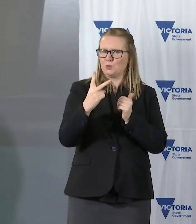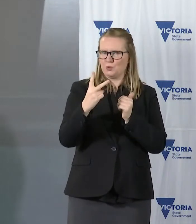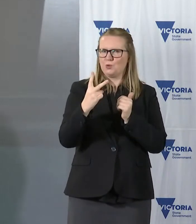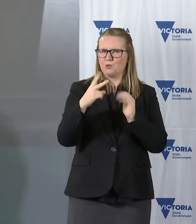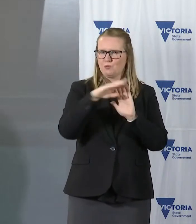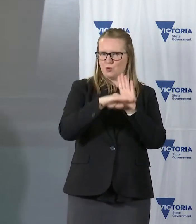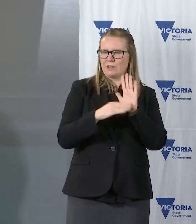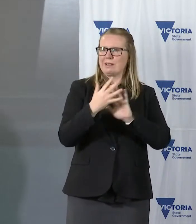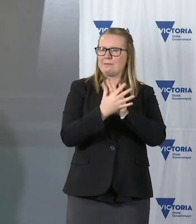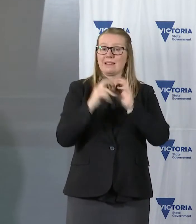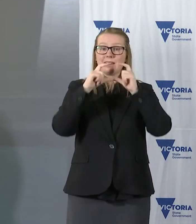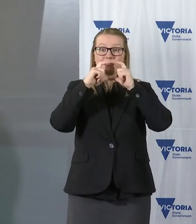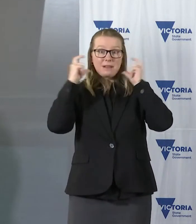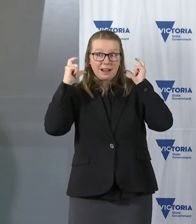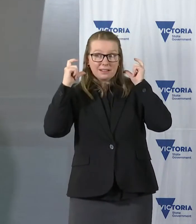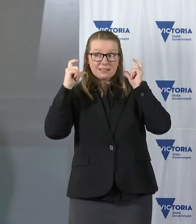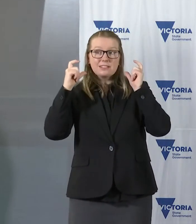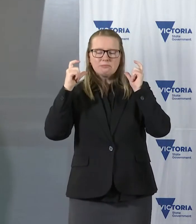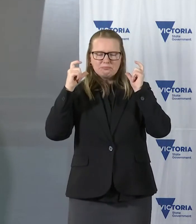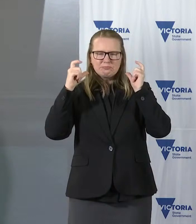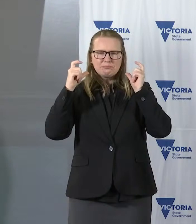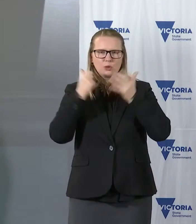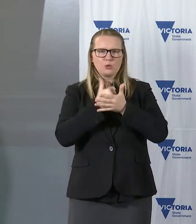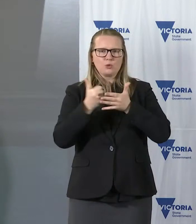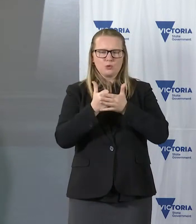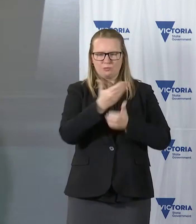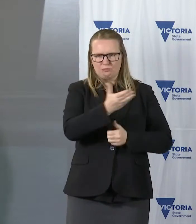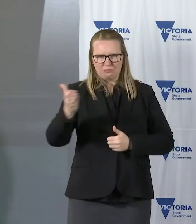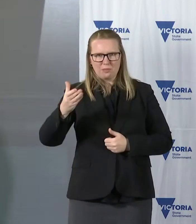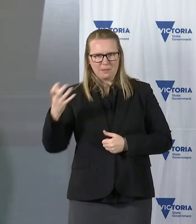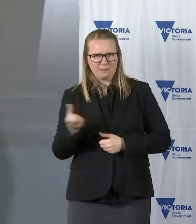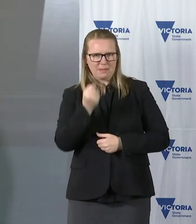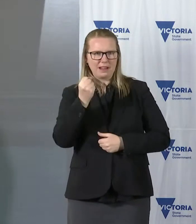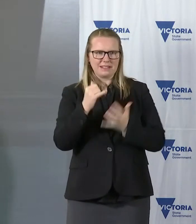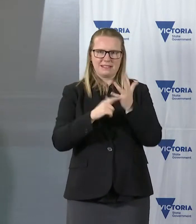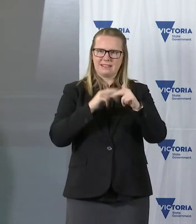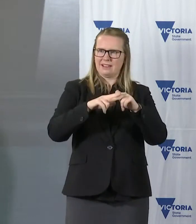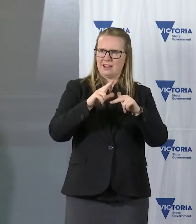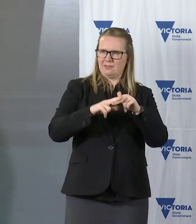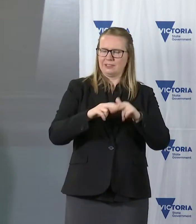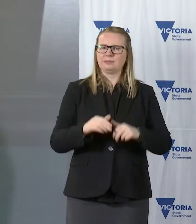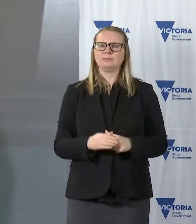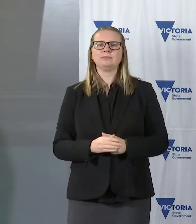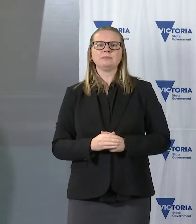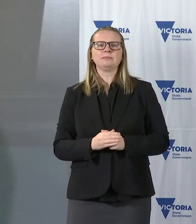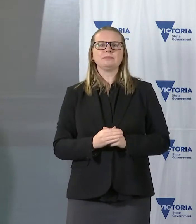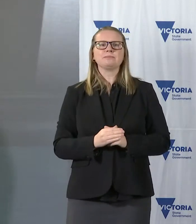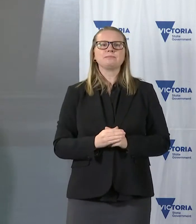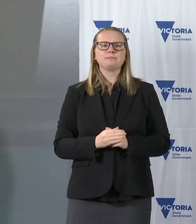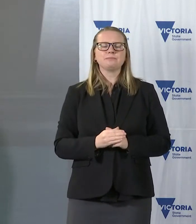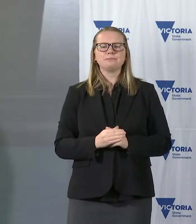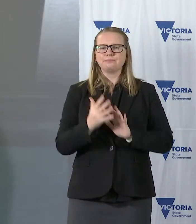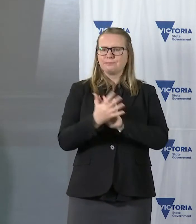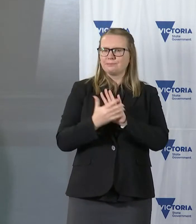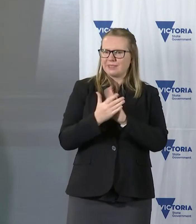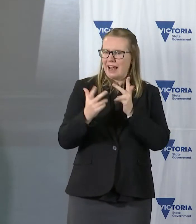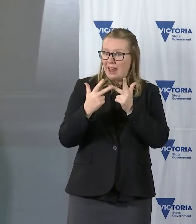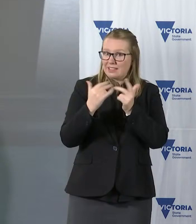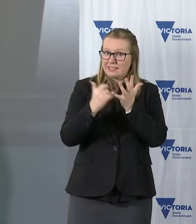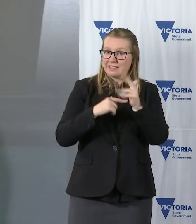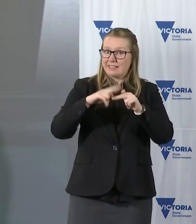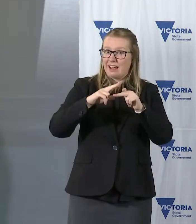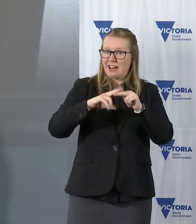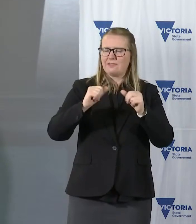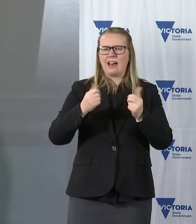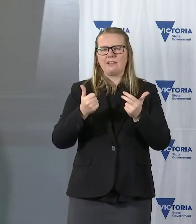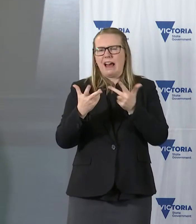So it'll be standard for those non-direct interactions. All other testing staff wear a